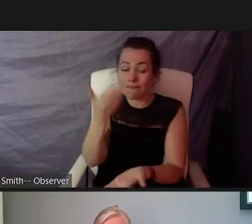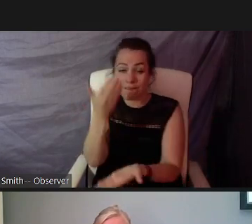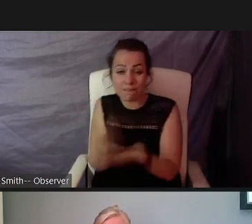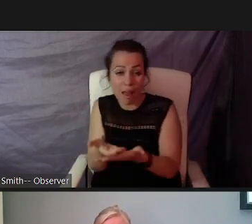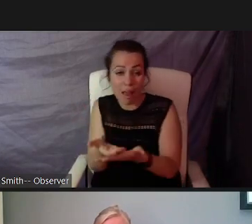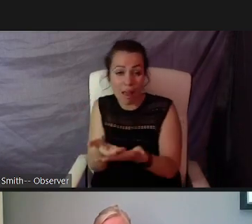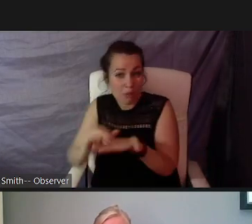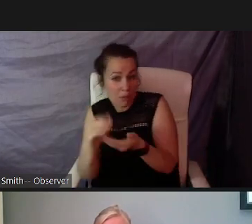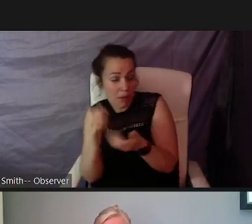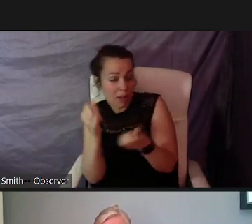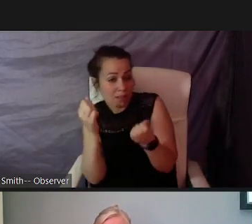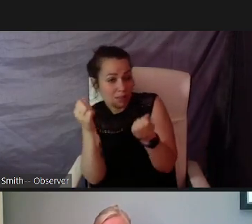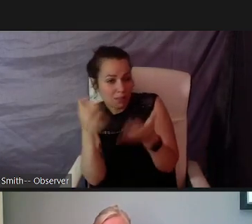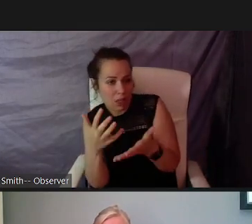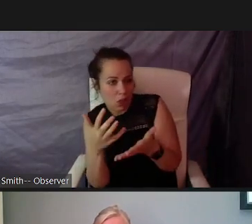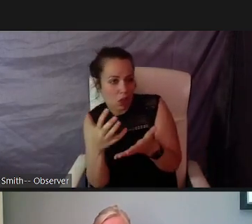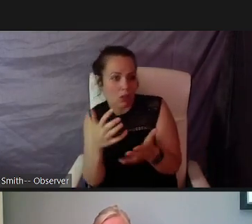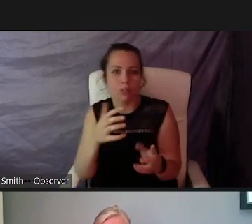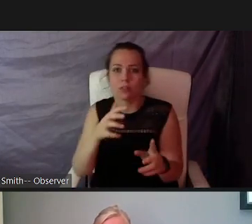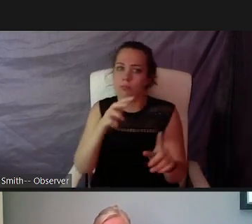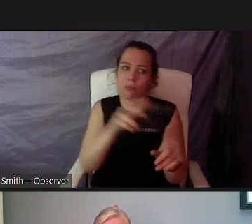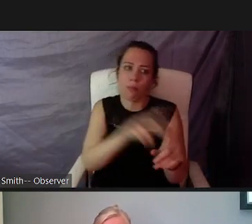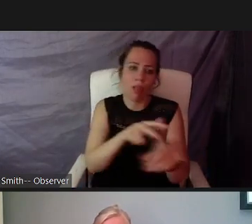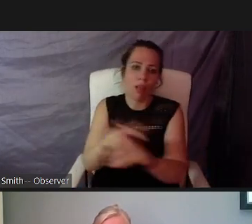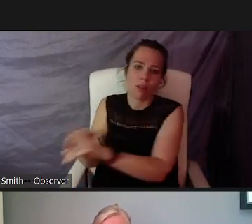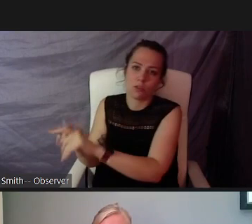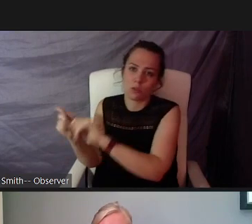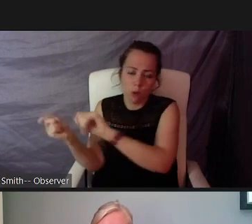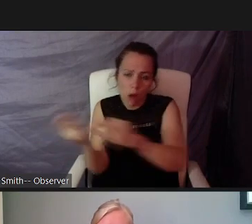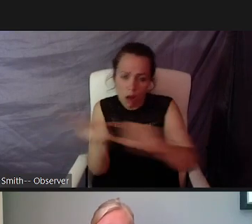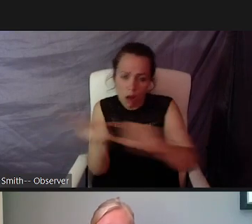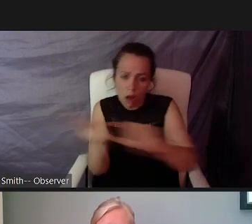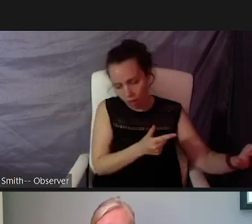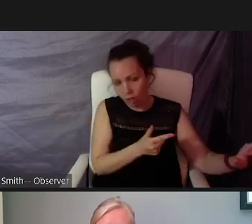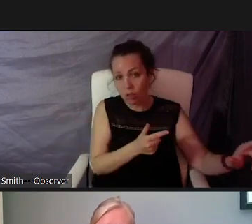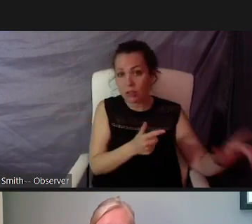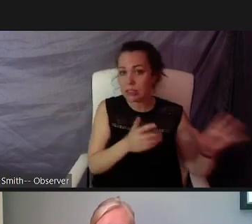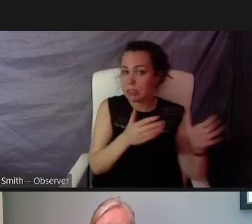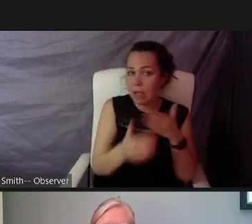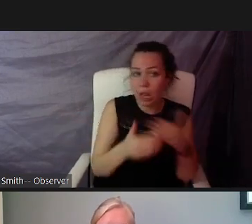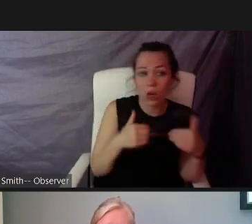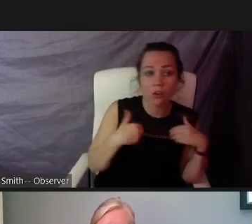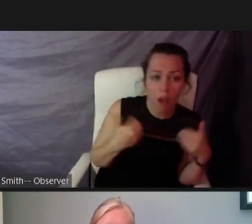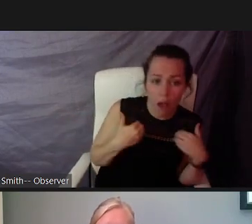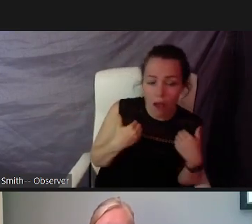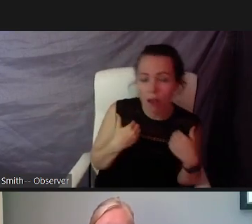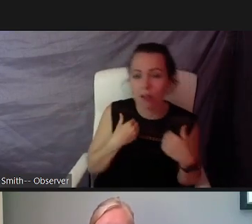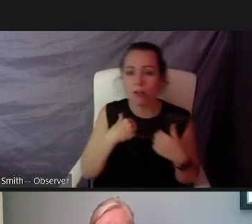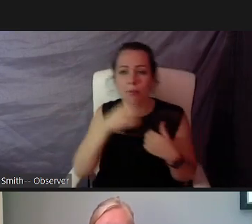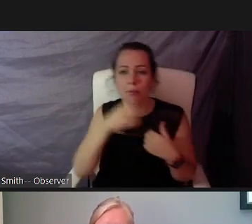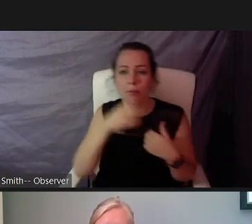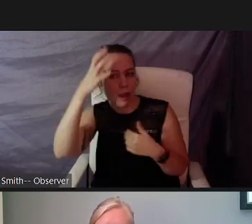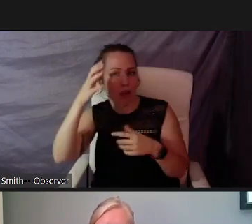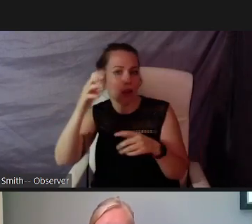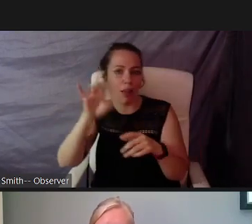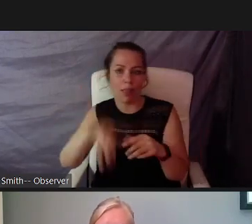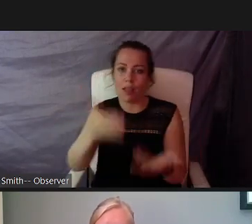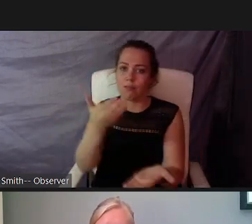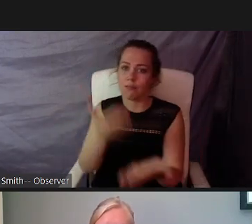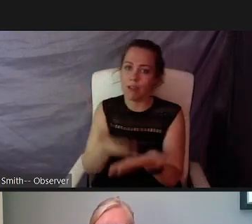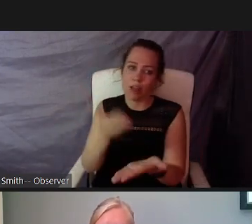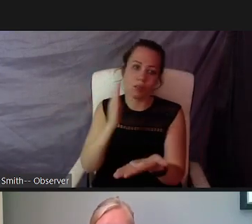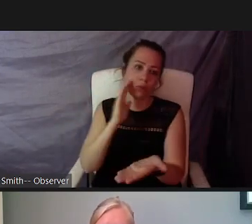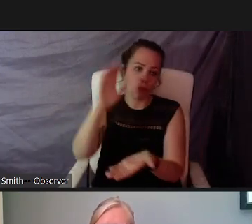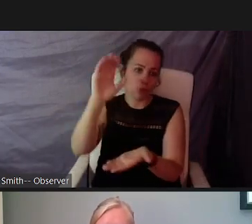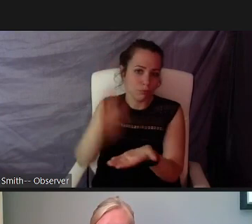fear applies to every part of the population, whether you're a young person or a parent. If you're in a situation